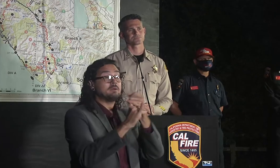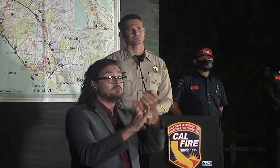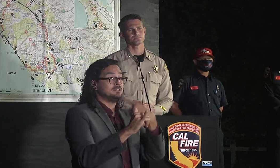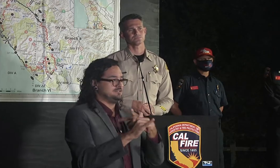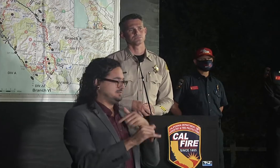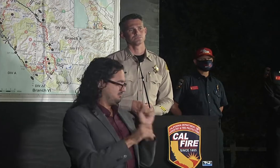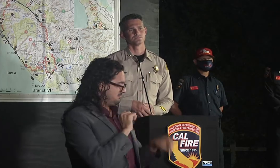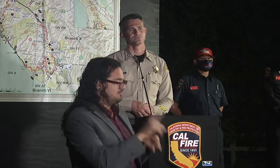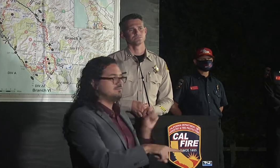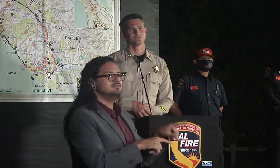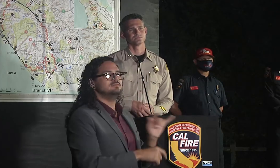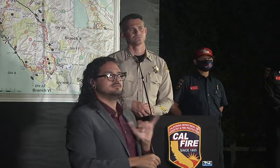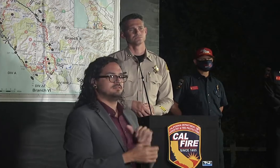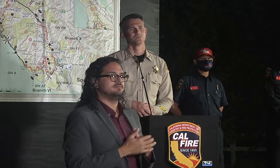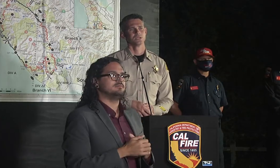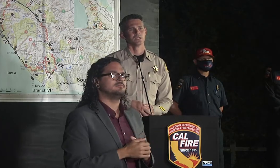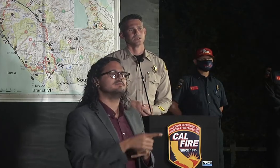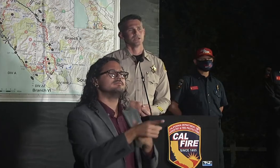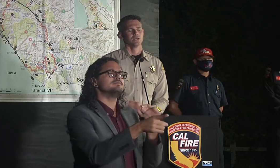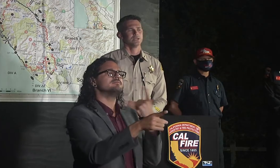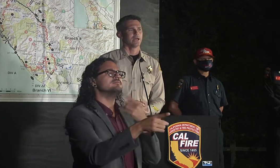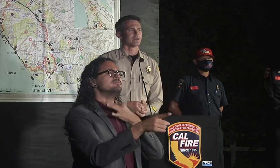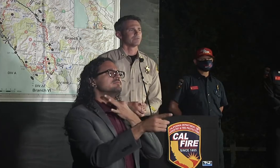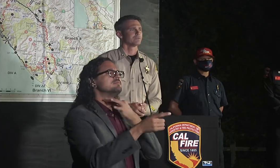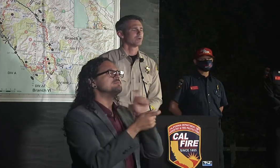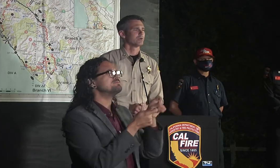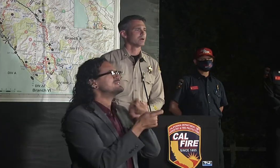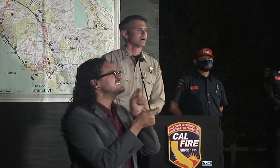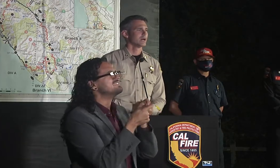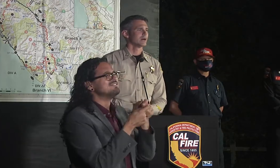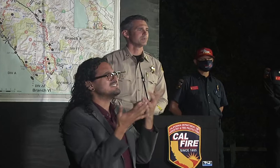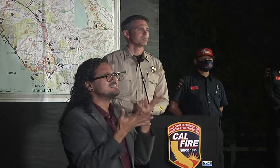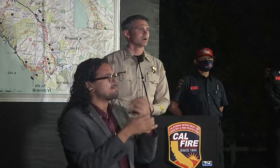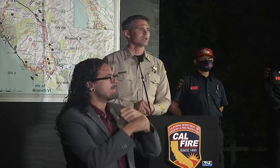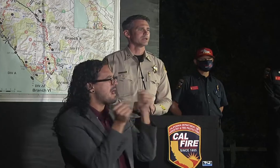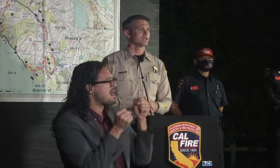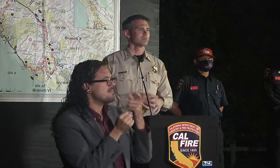specific about what was discovered? Yeah, so